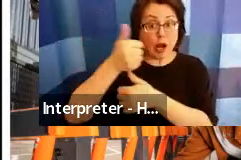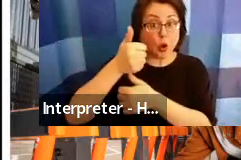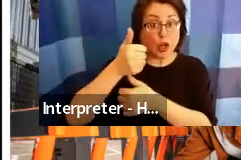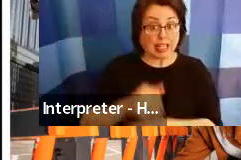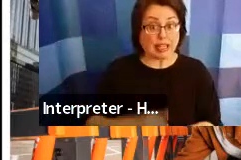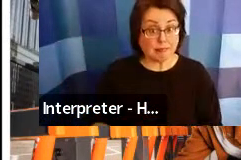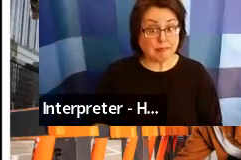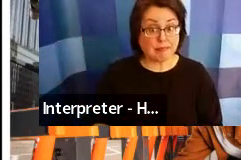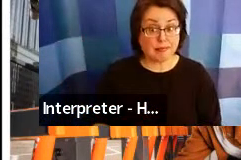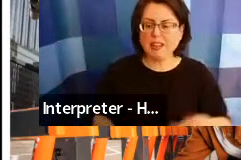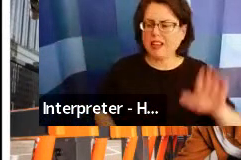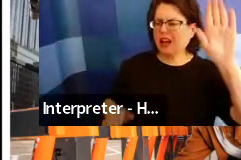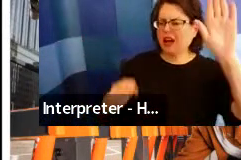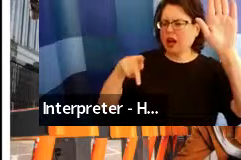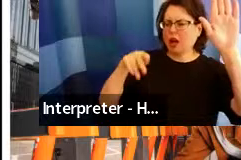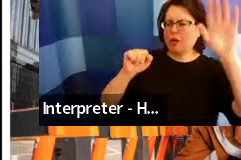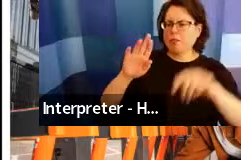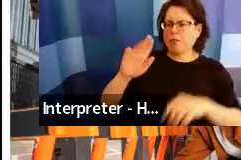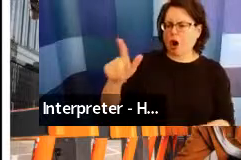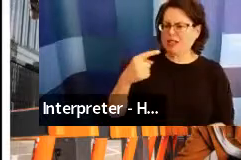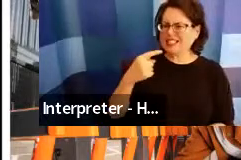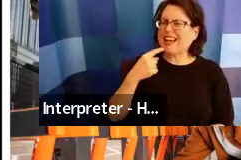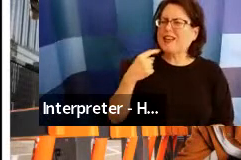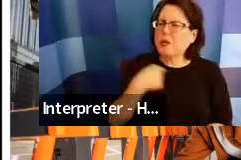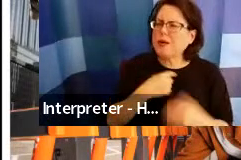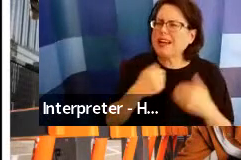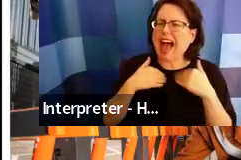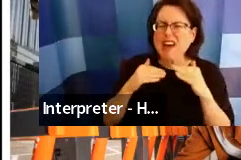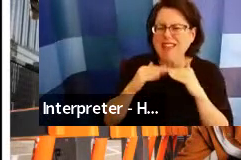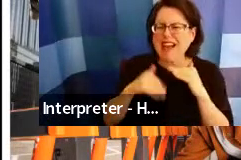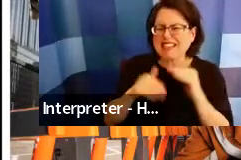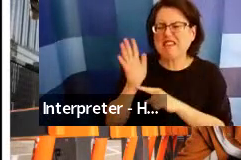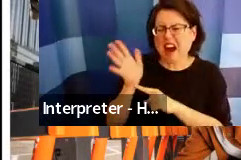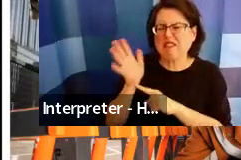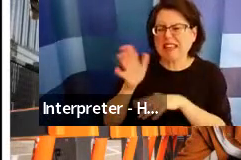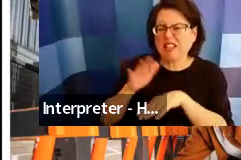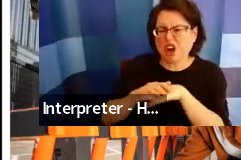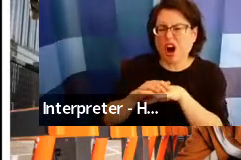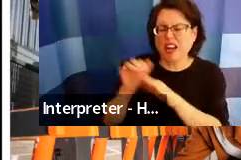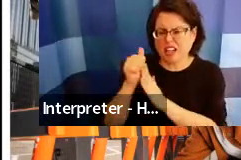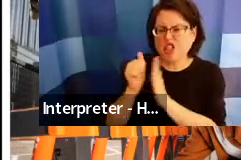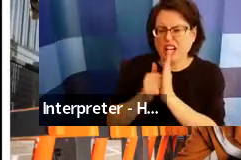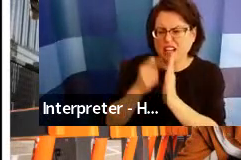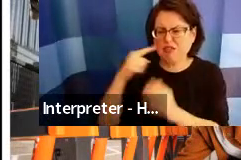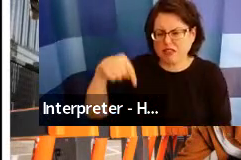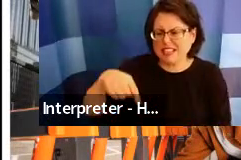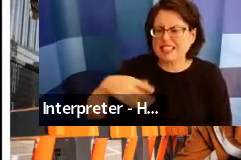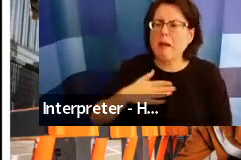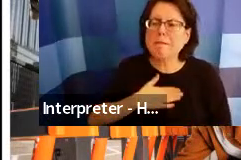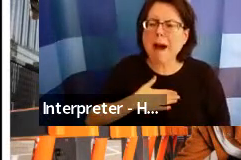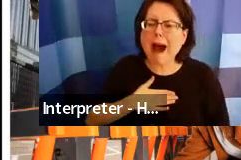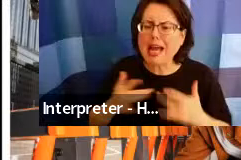agenda. My biggest concern about the scooters are the injuries.